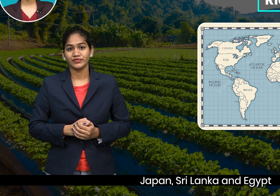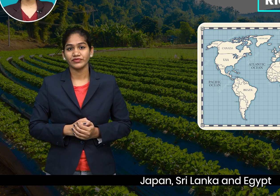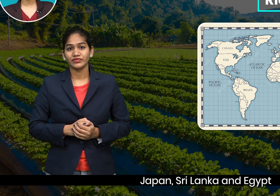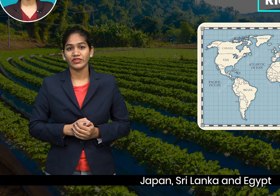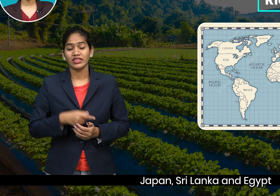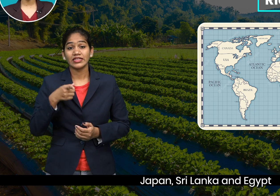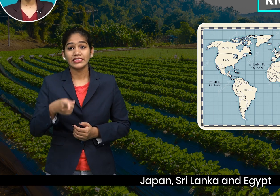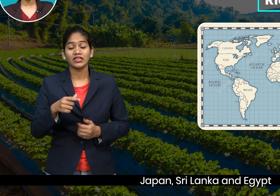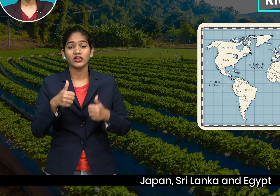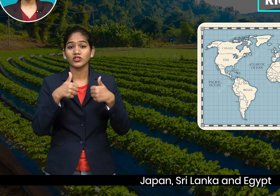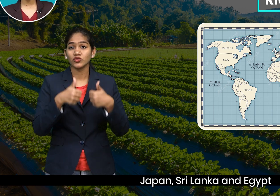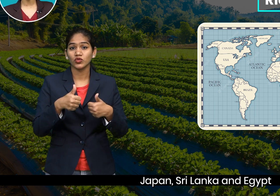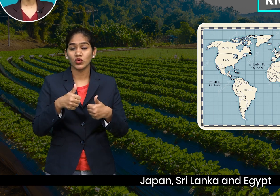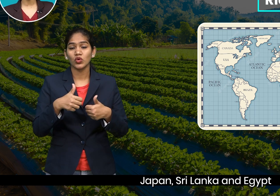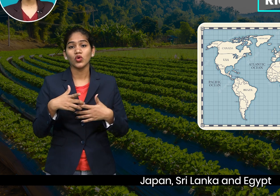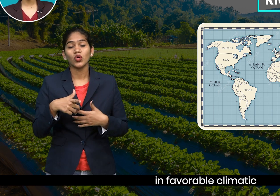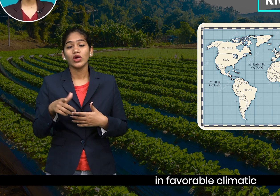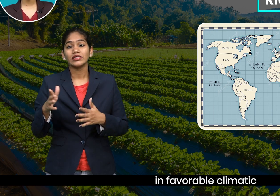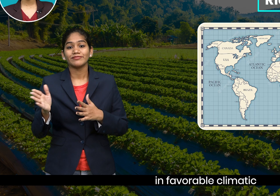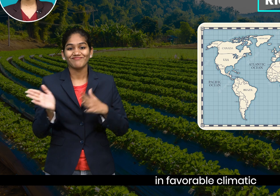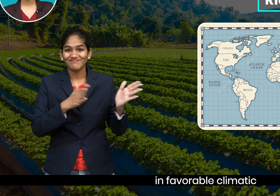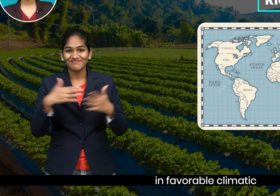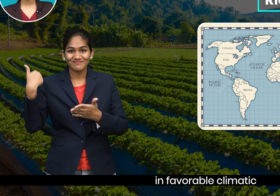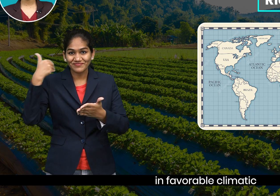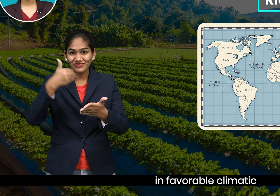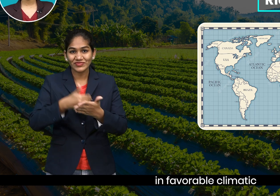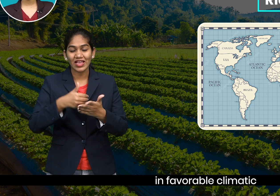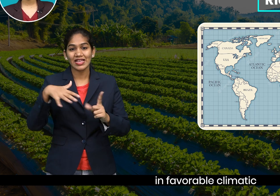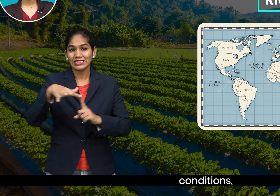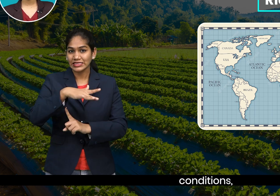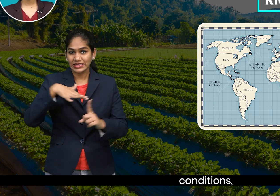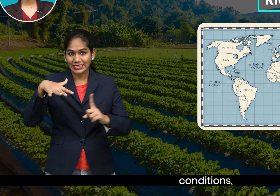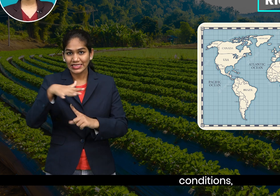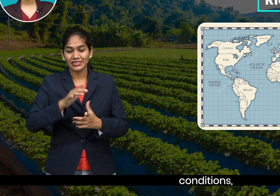In favorable climatic conditions,